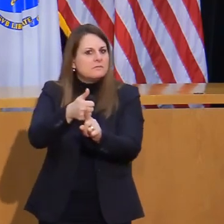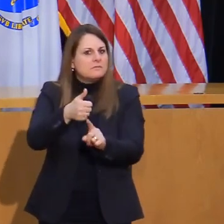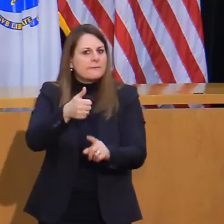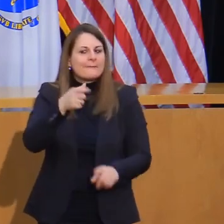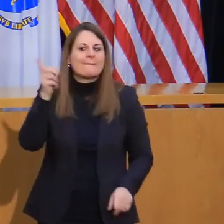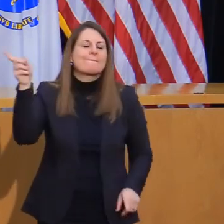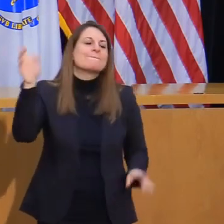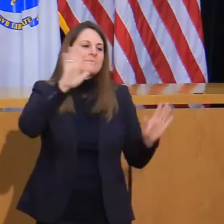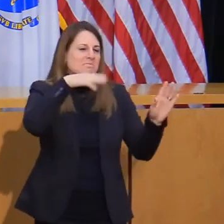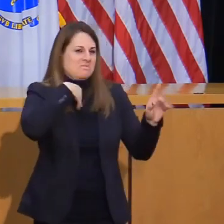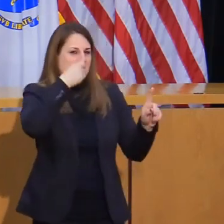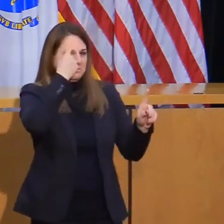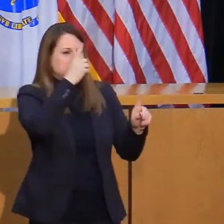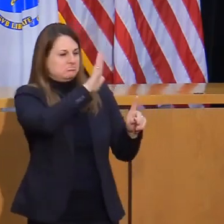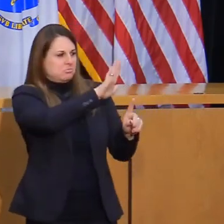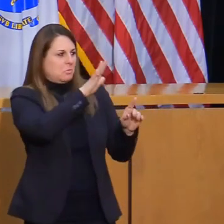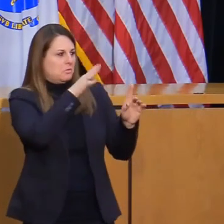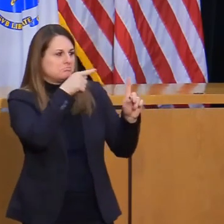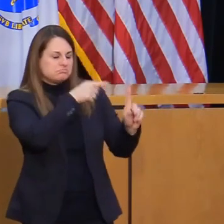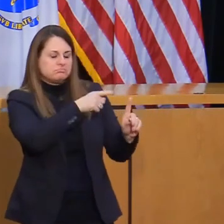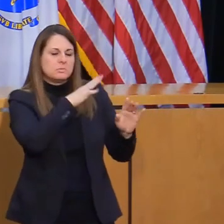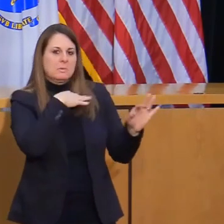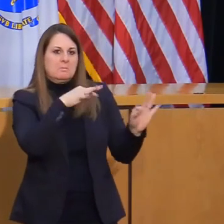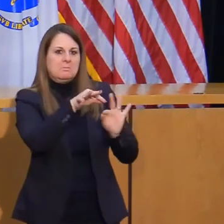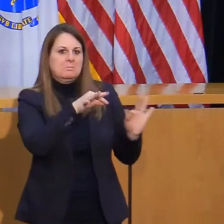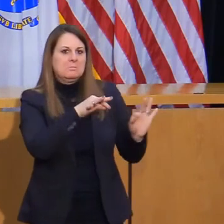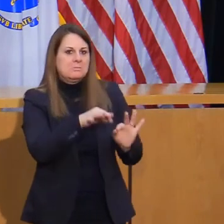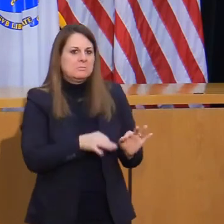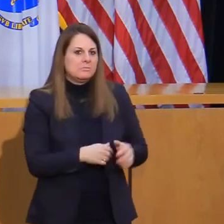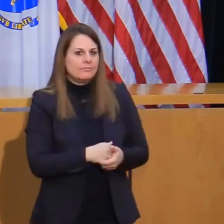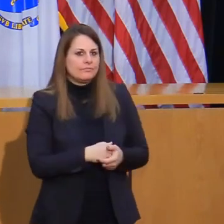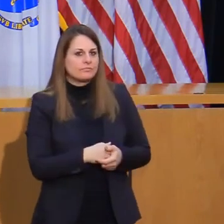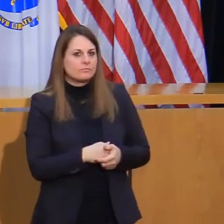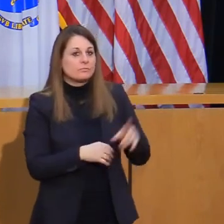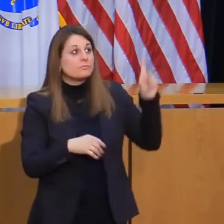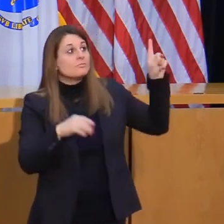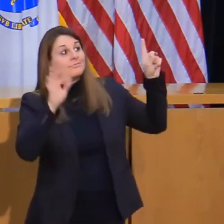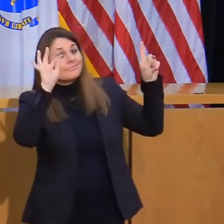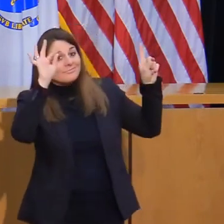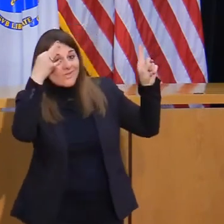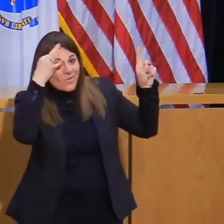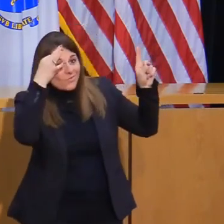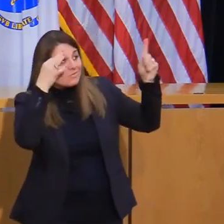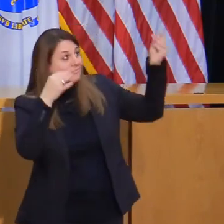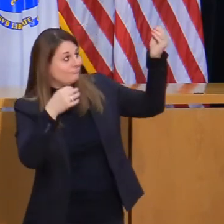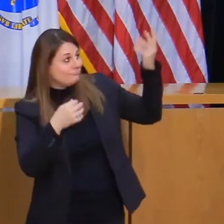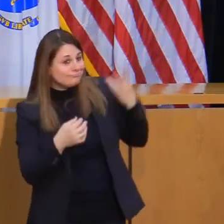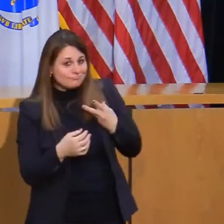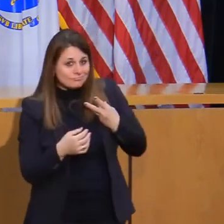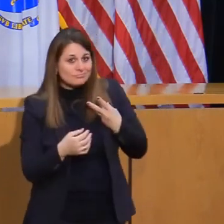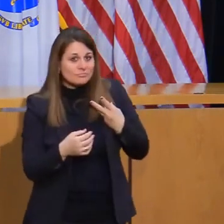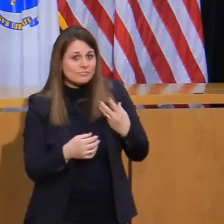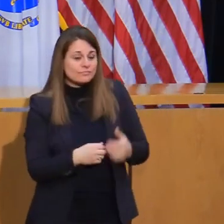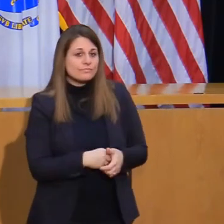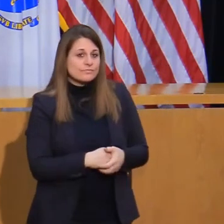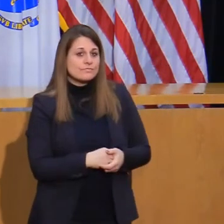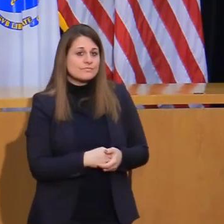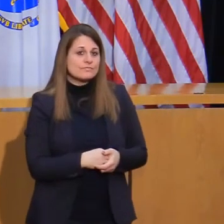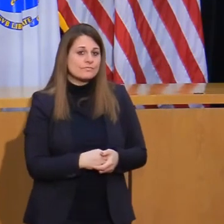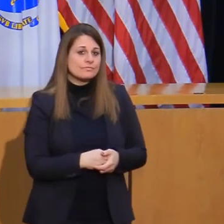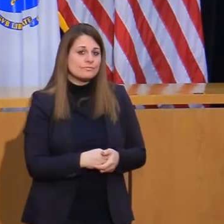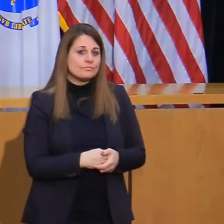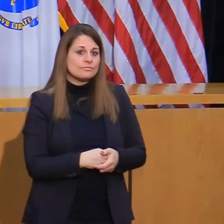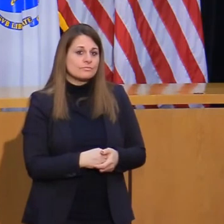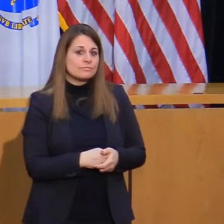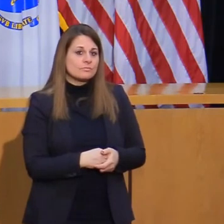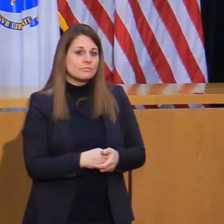I mean, frankly, I'd love to see some guidance from the feds on vaccine passes, because I think having, 50 states doing 50